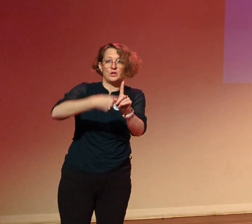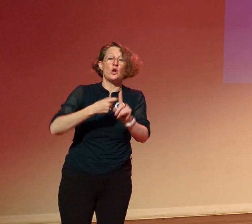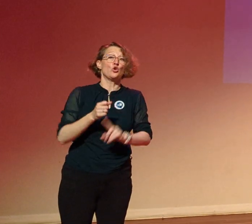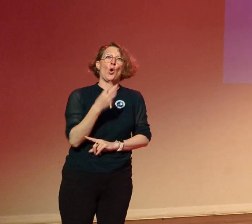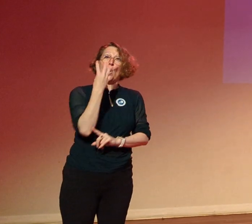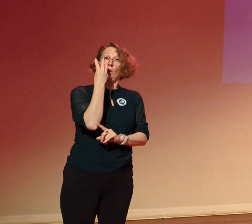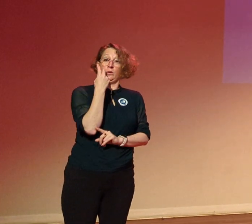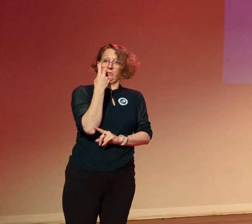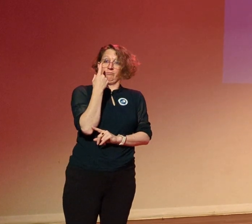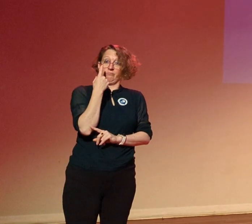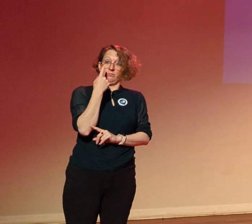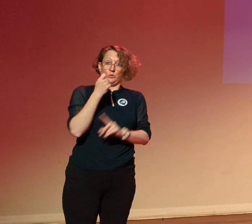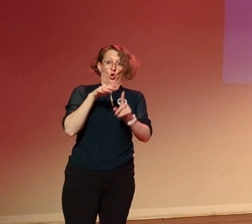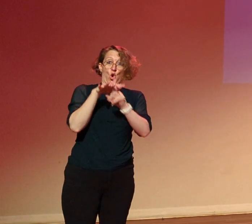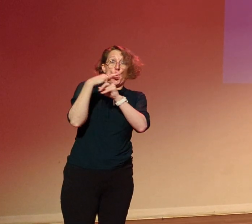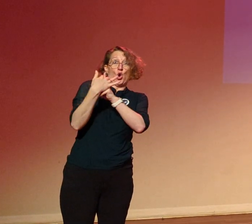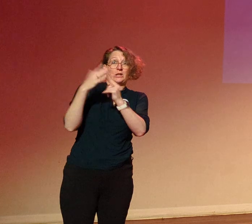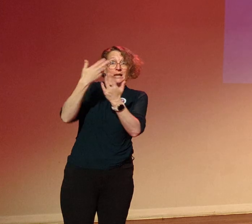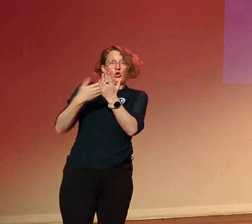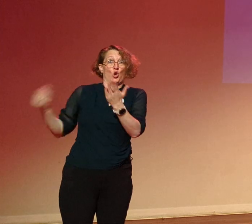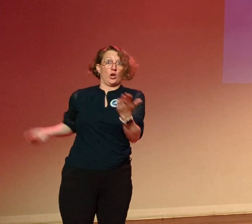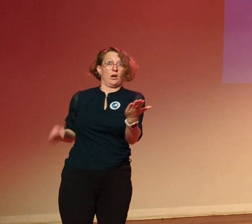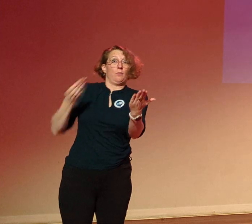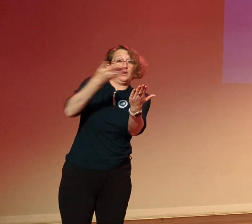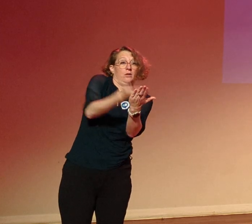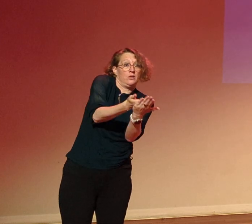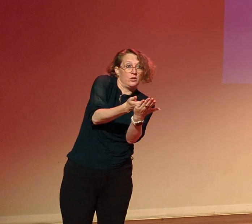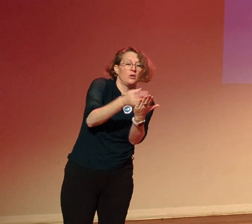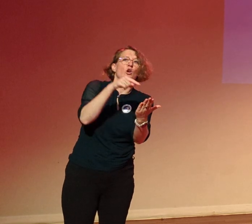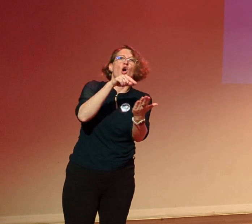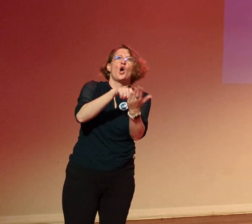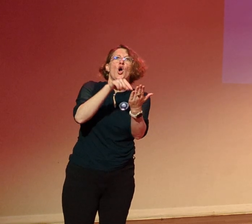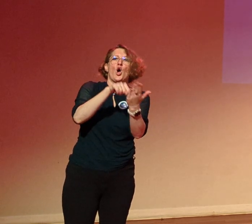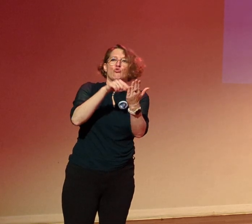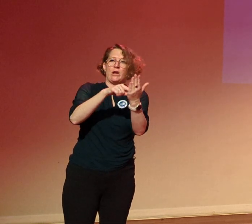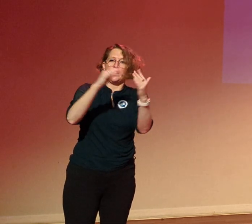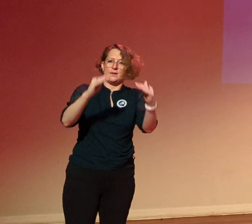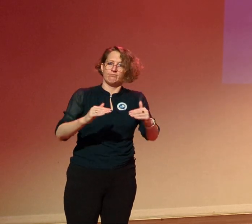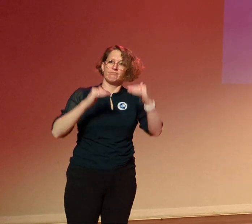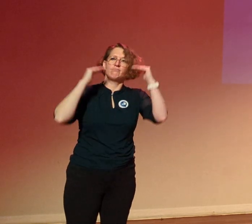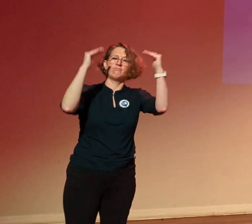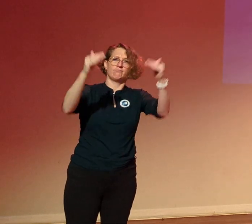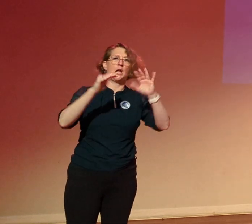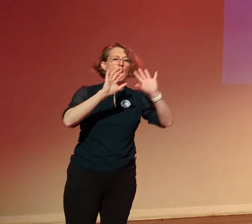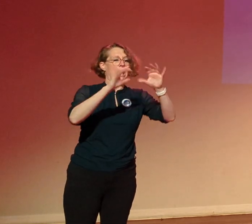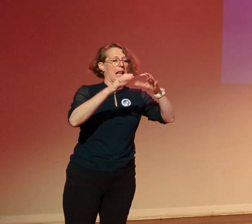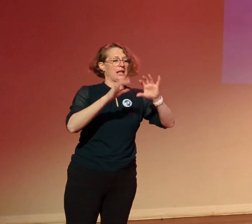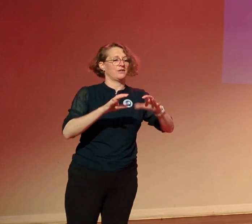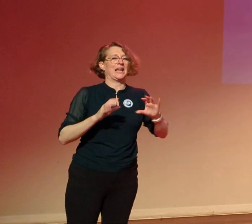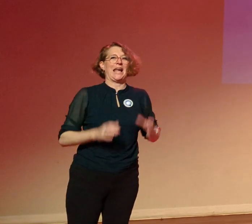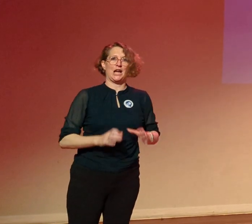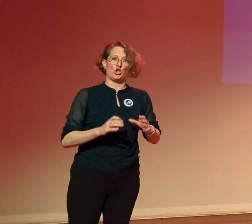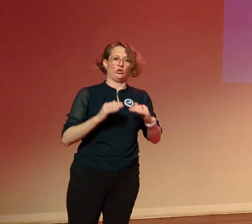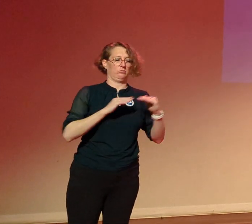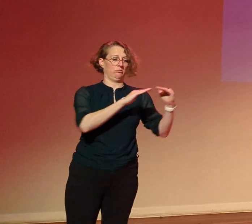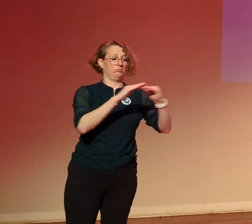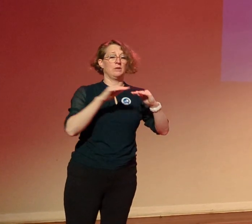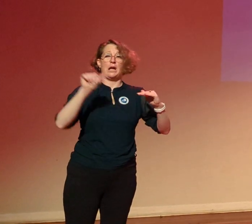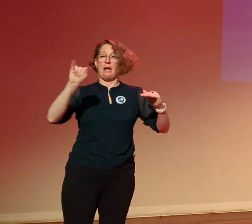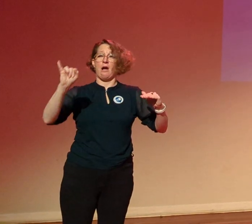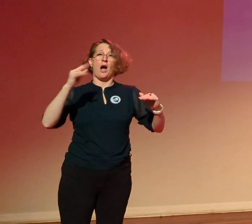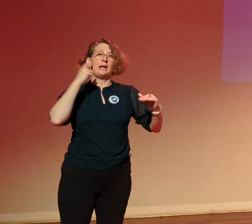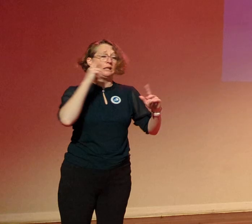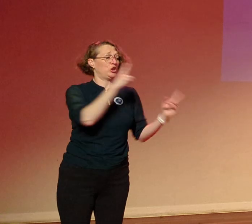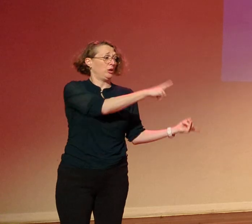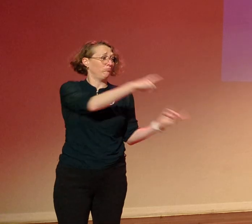document that has clear updated classification standards that are meant for an AI to read. McNeil